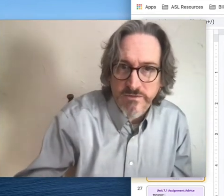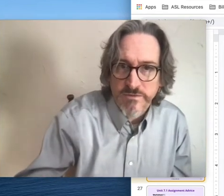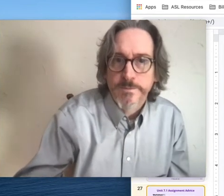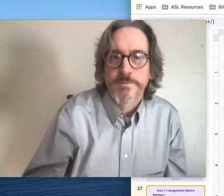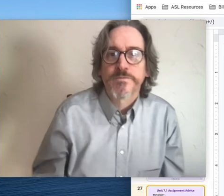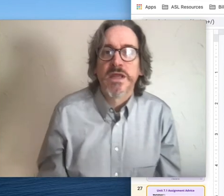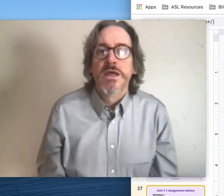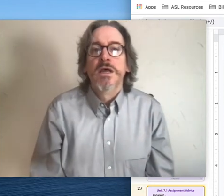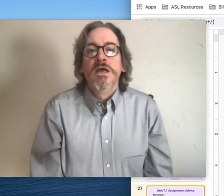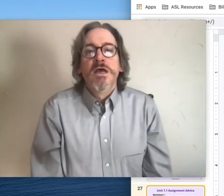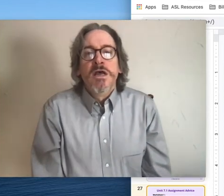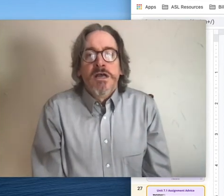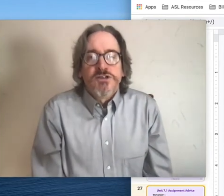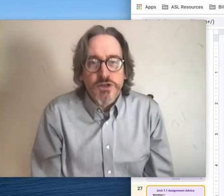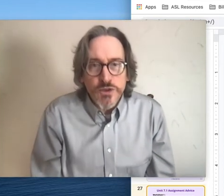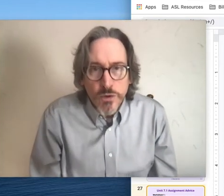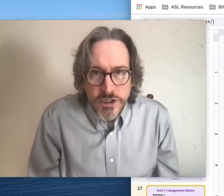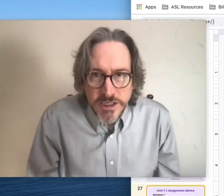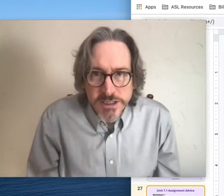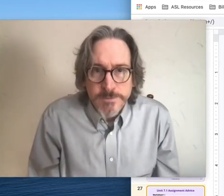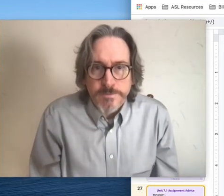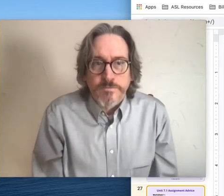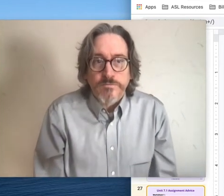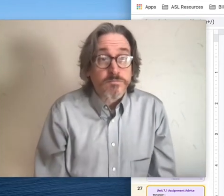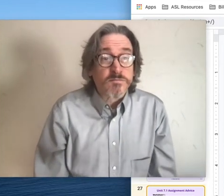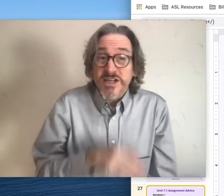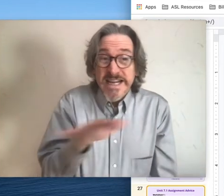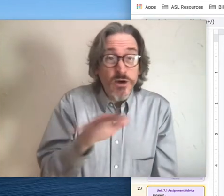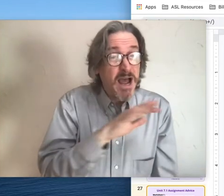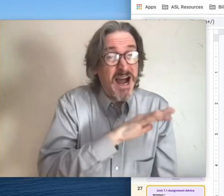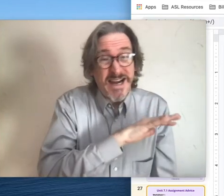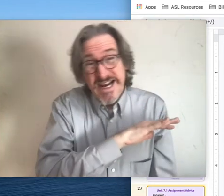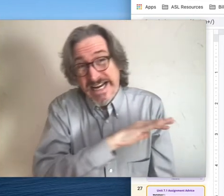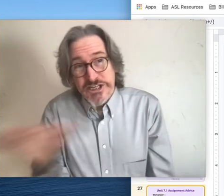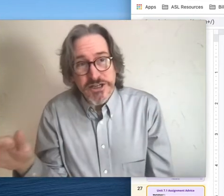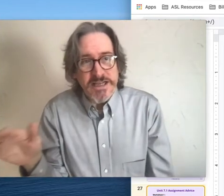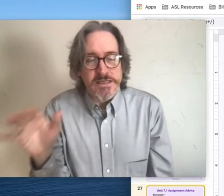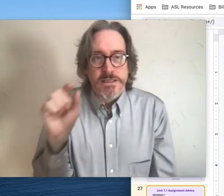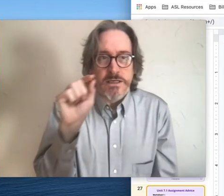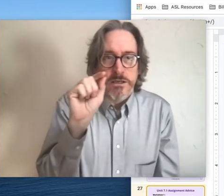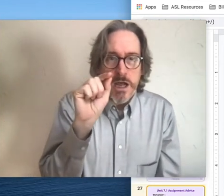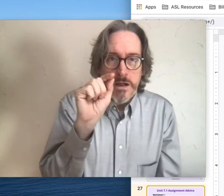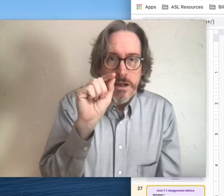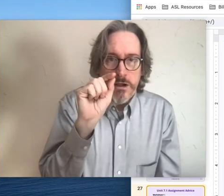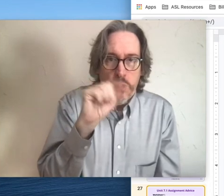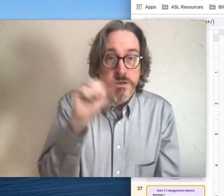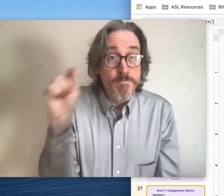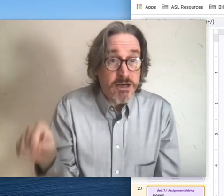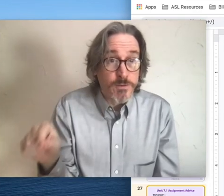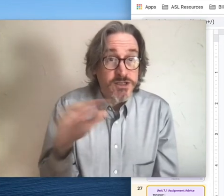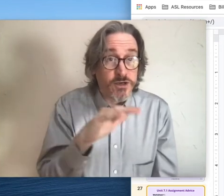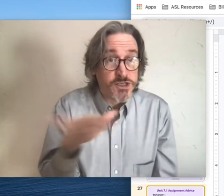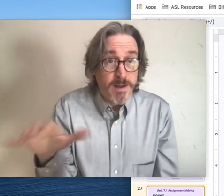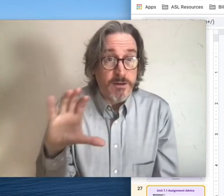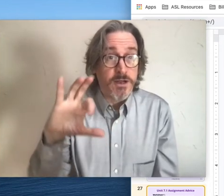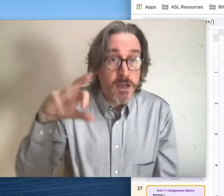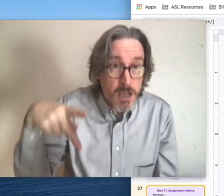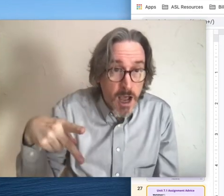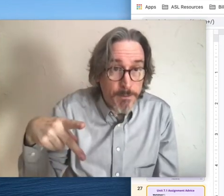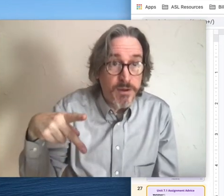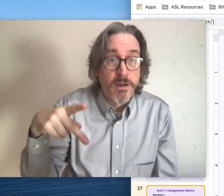yourself. So the two worksheets, take note, on each of these, all the measurements are